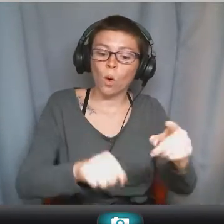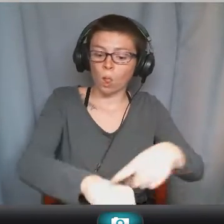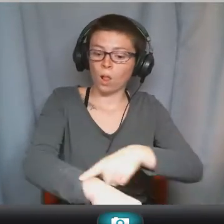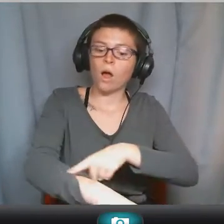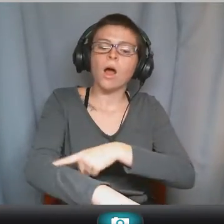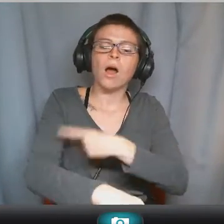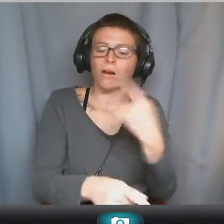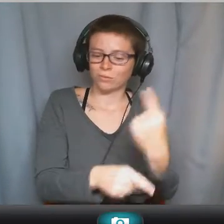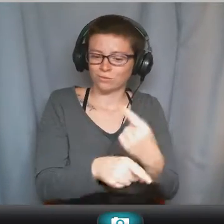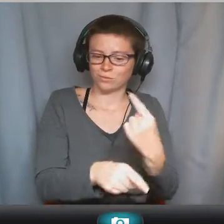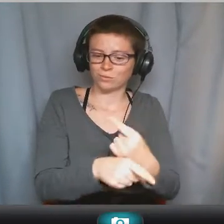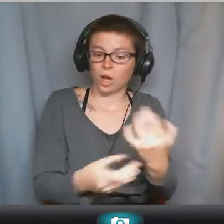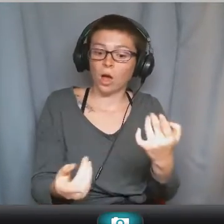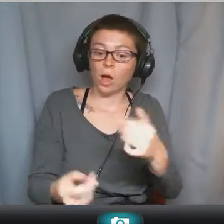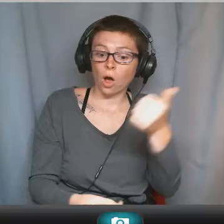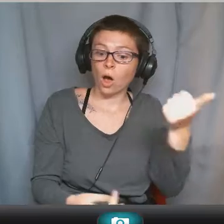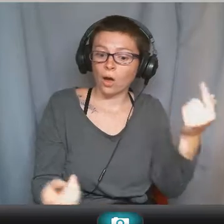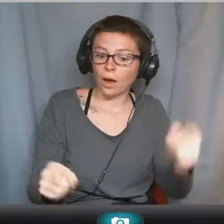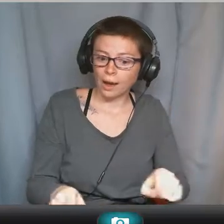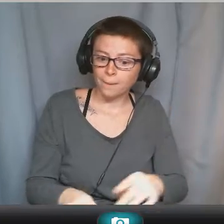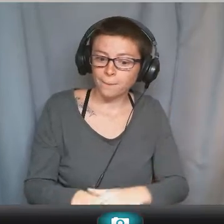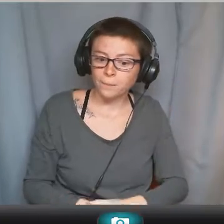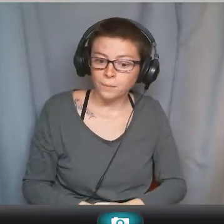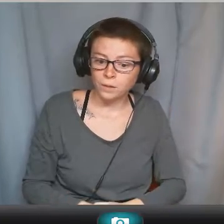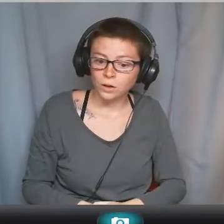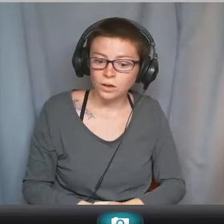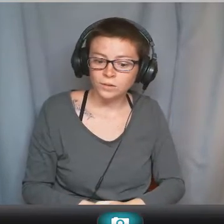longer, what else happens? The nights get shorter. The nights get